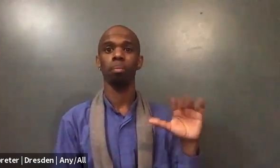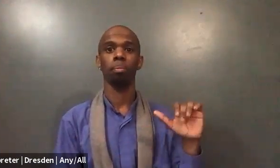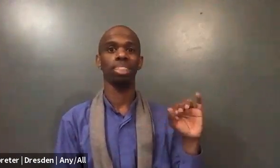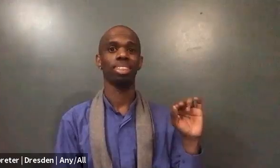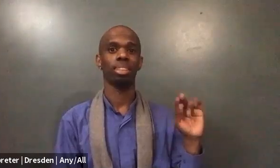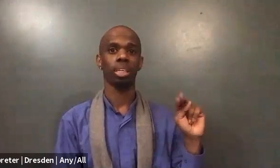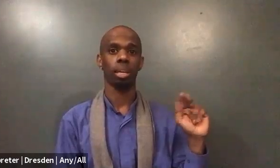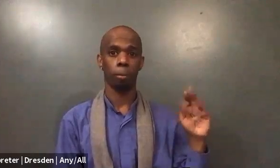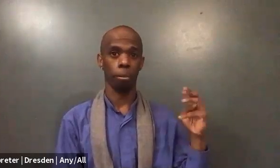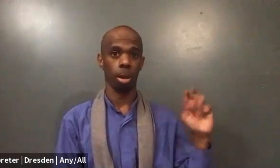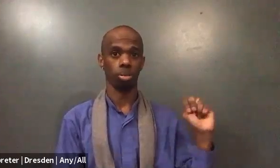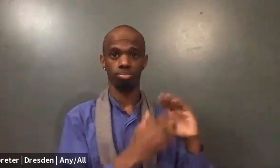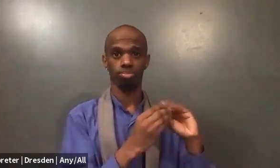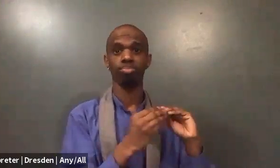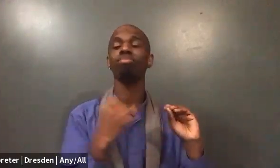with,